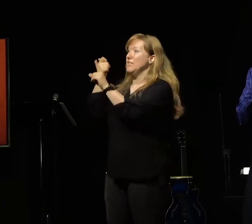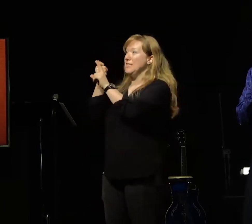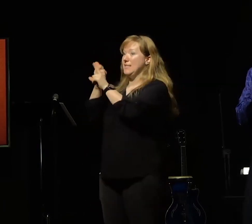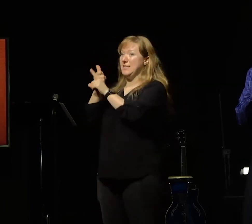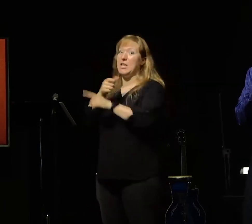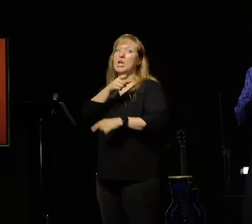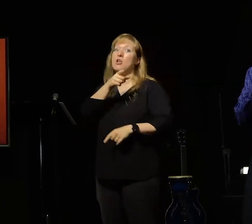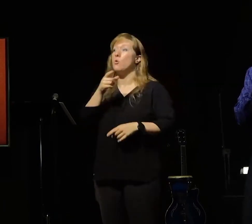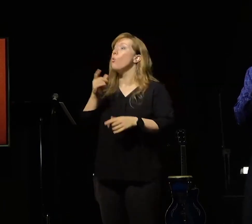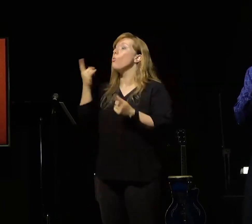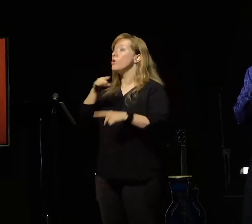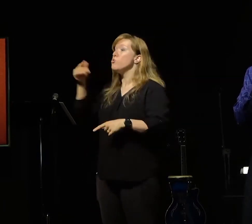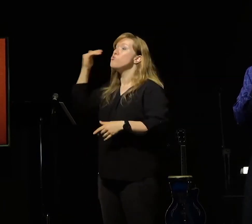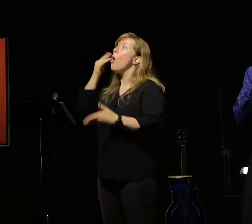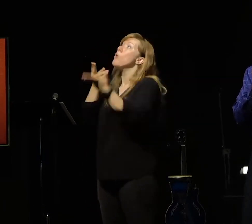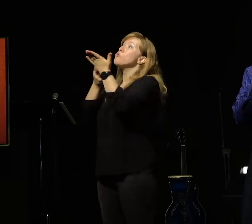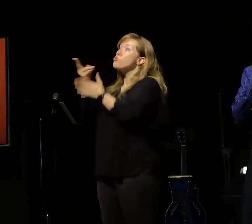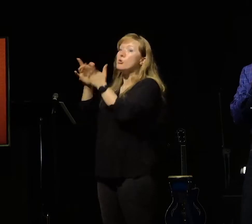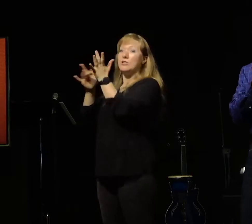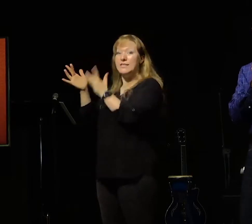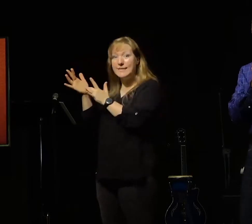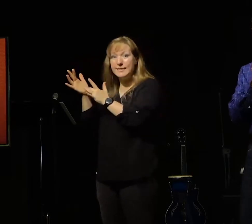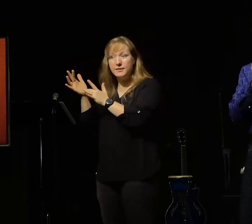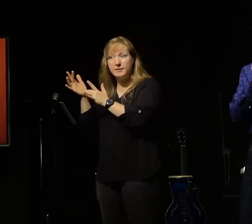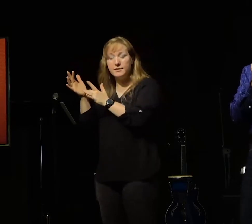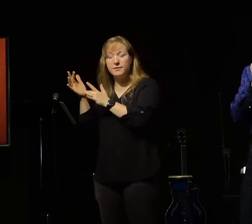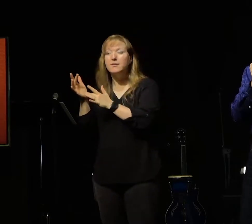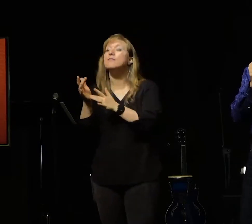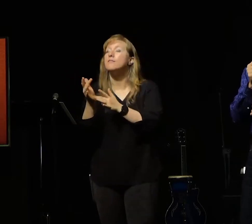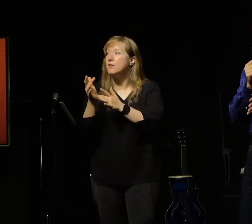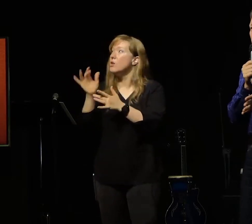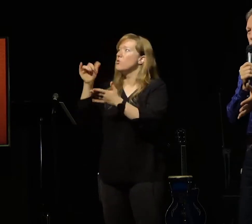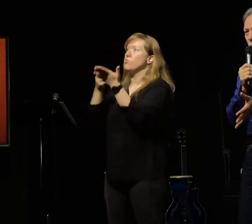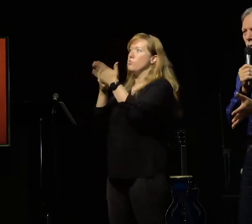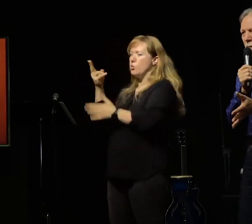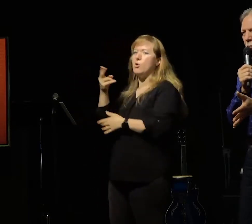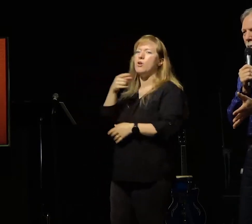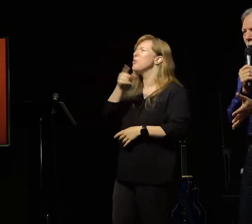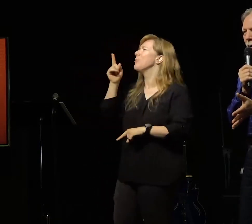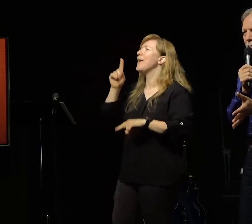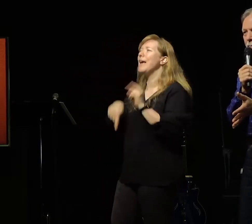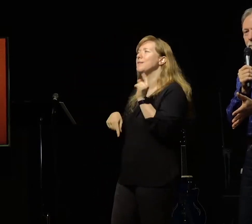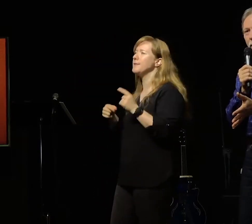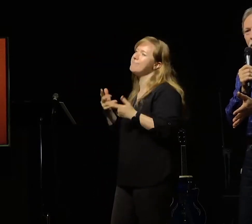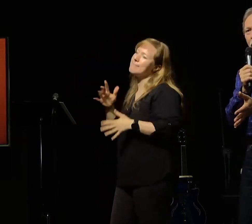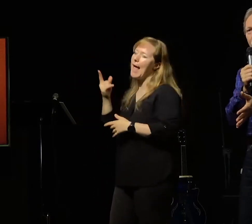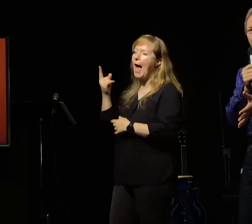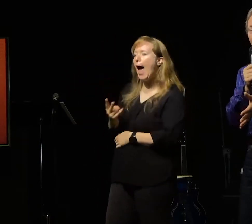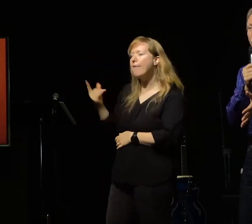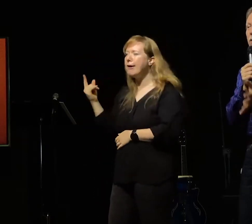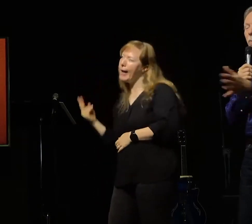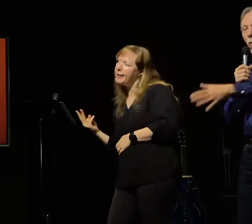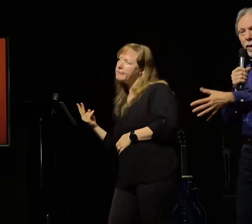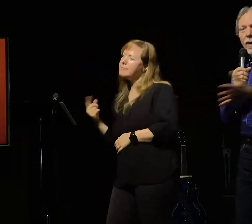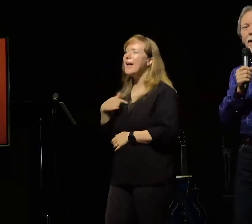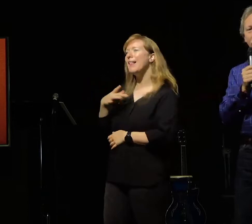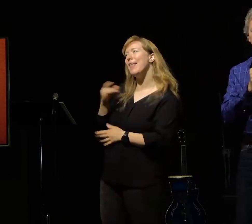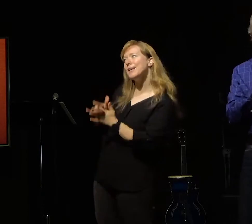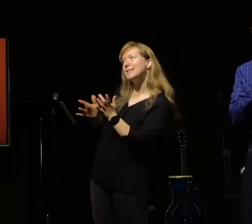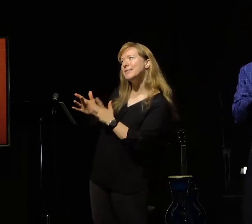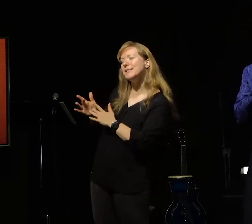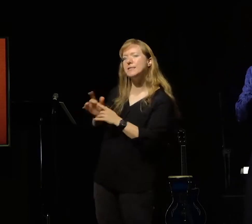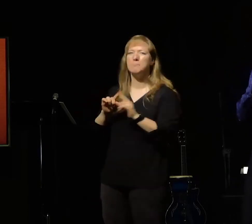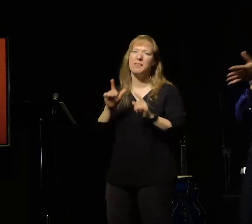polarizer. You can't understand who Jesus is and be neutral about him. This morning,